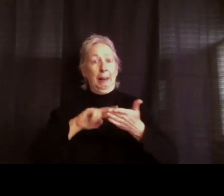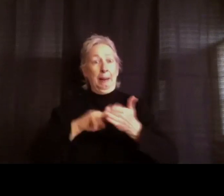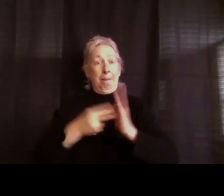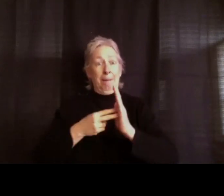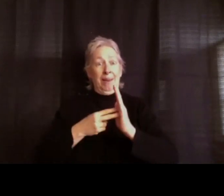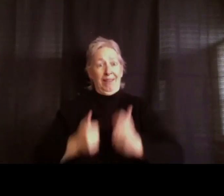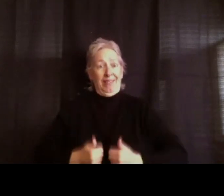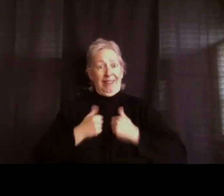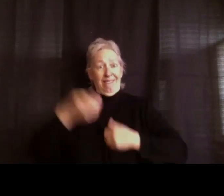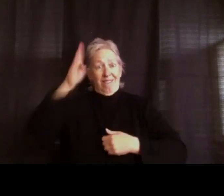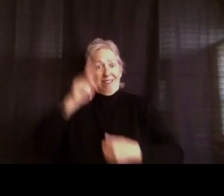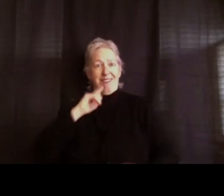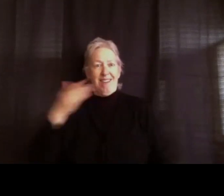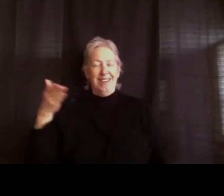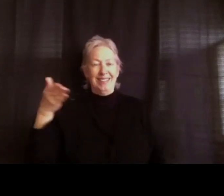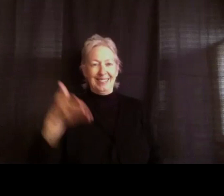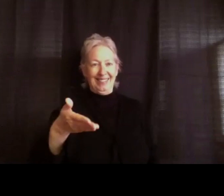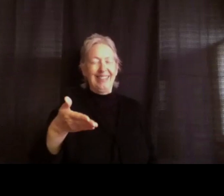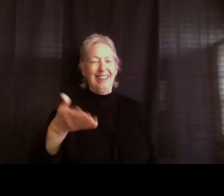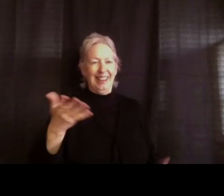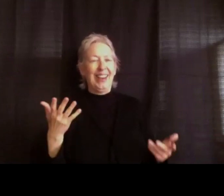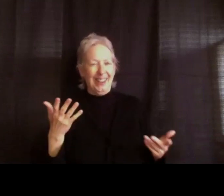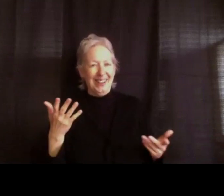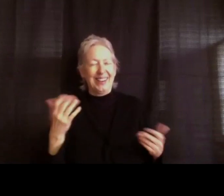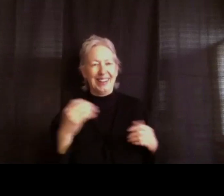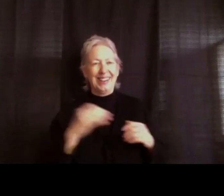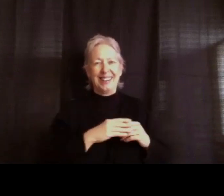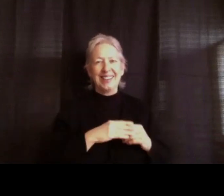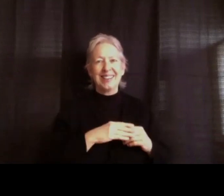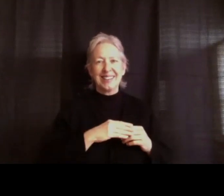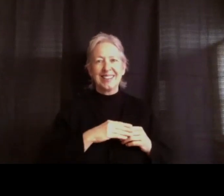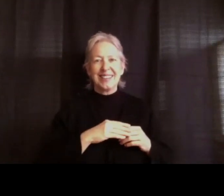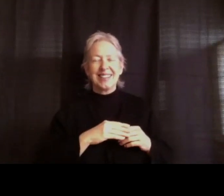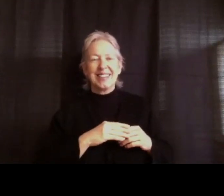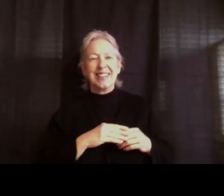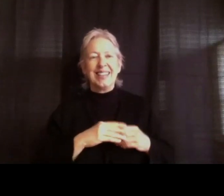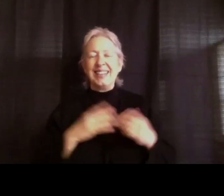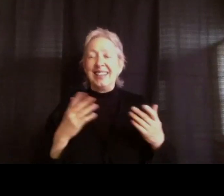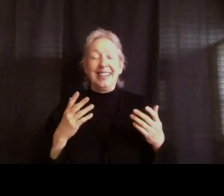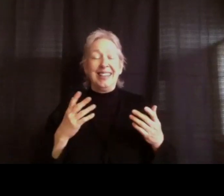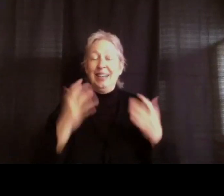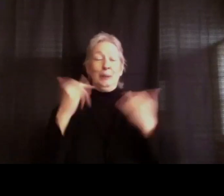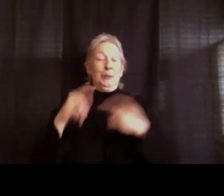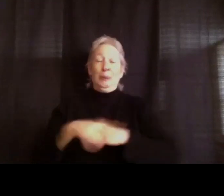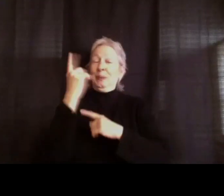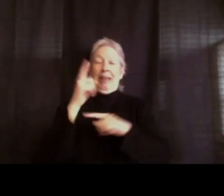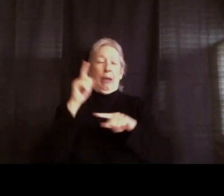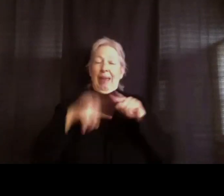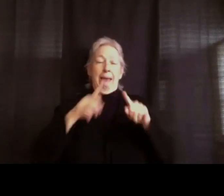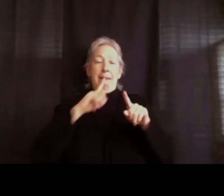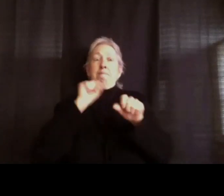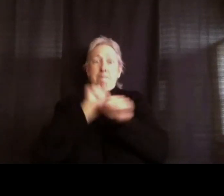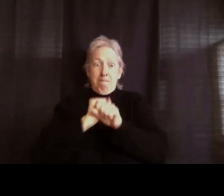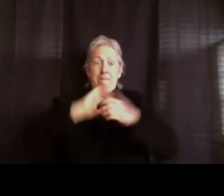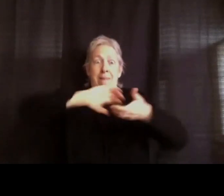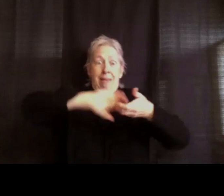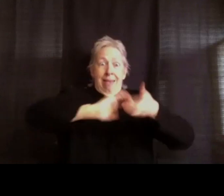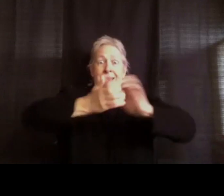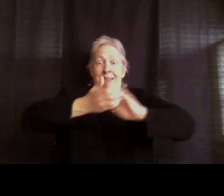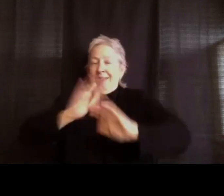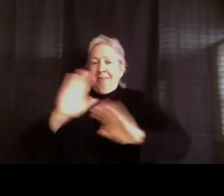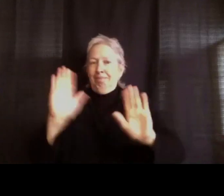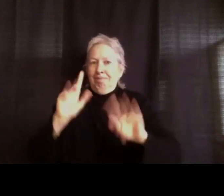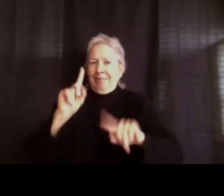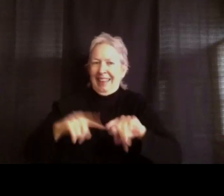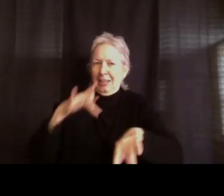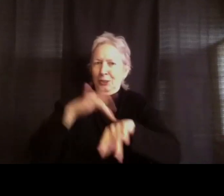Yes, our communities of faith can only grasp hands virtually these days, but God is